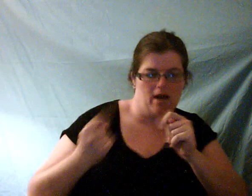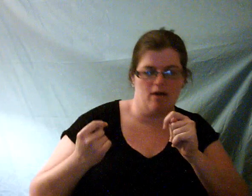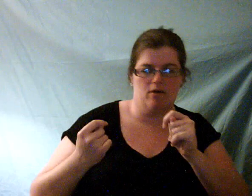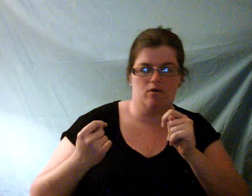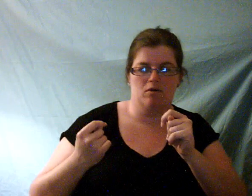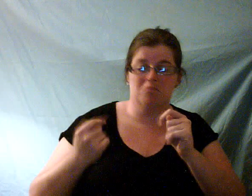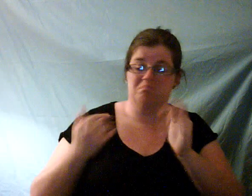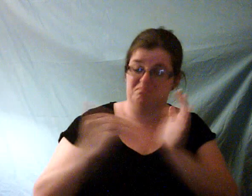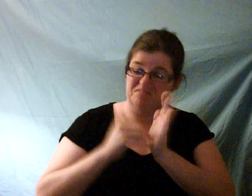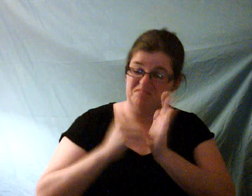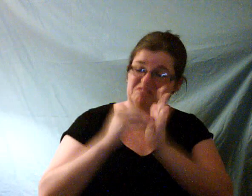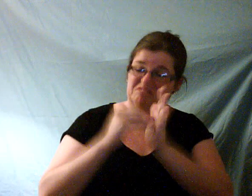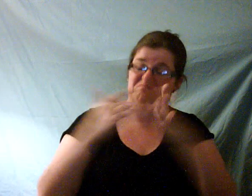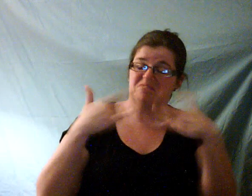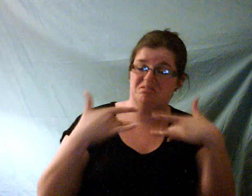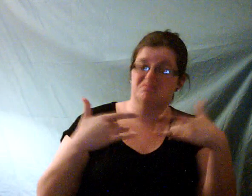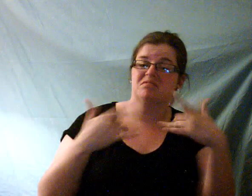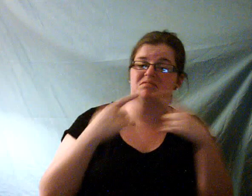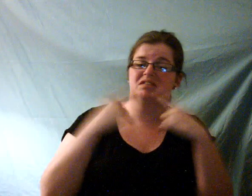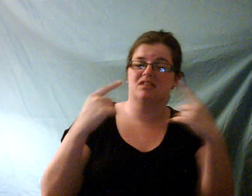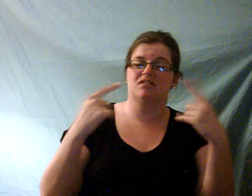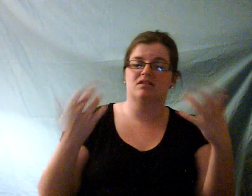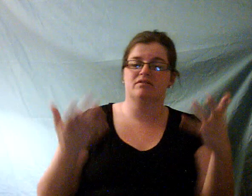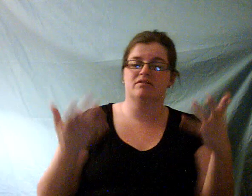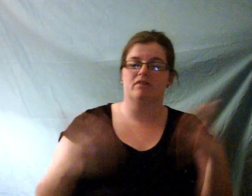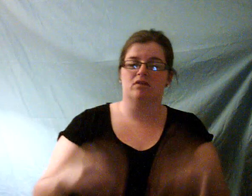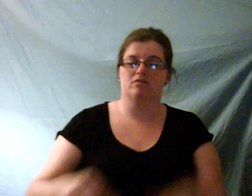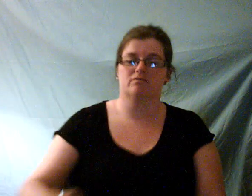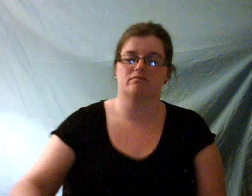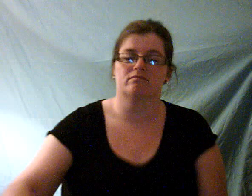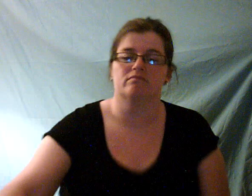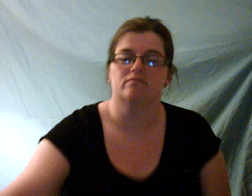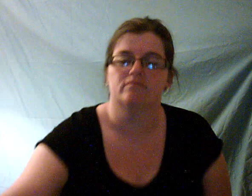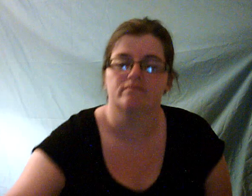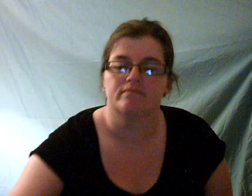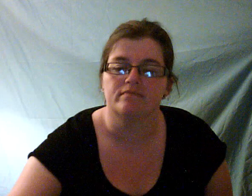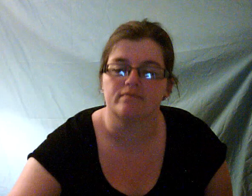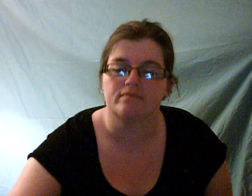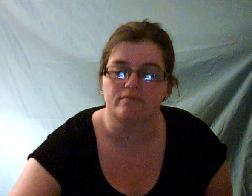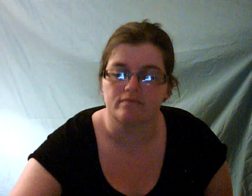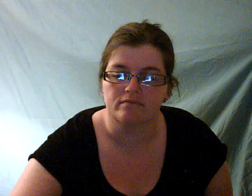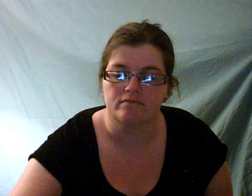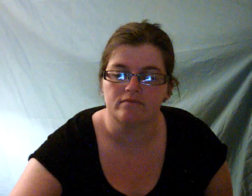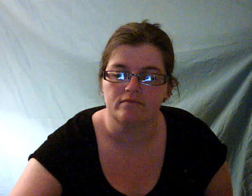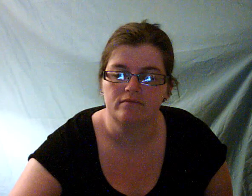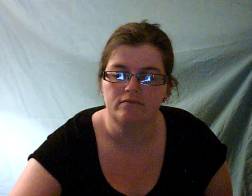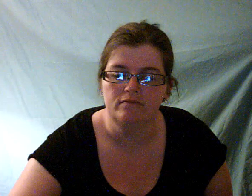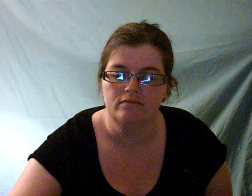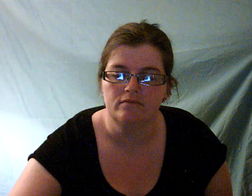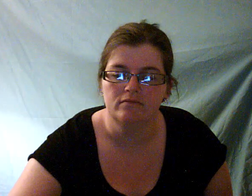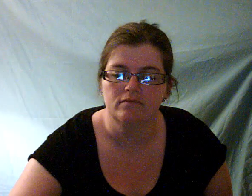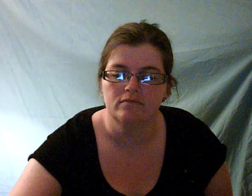Another way in which